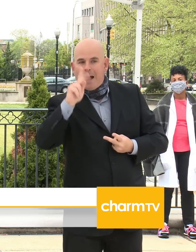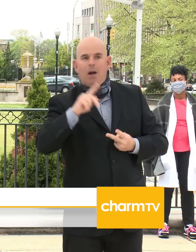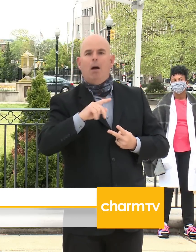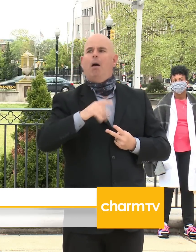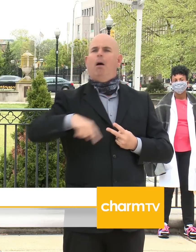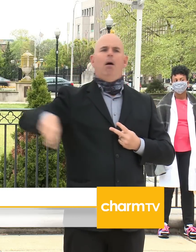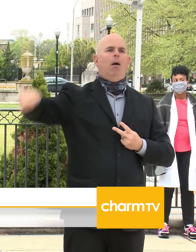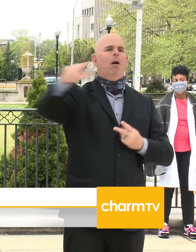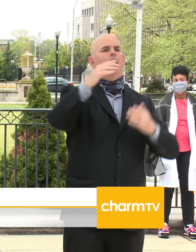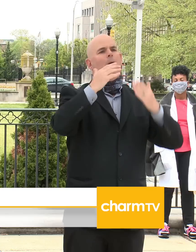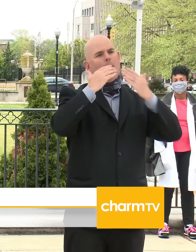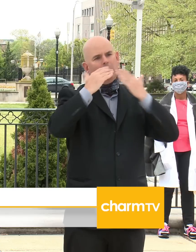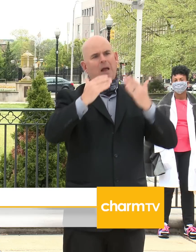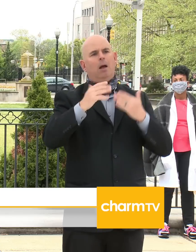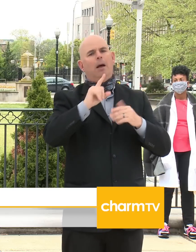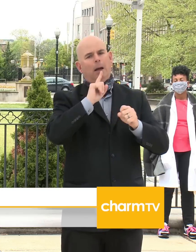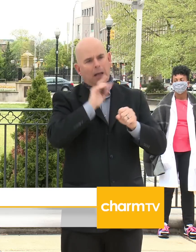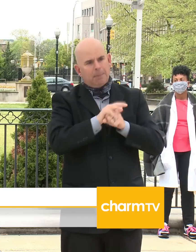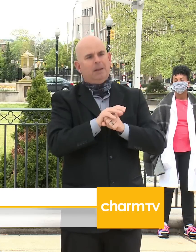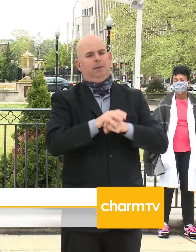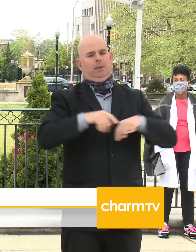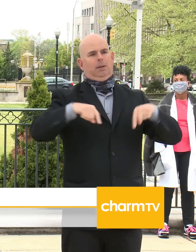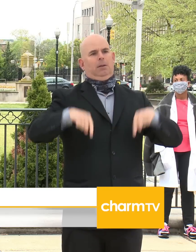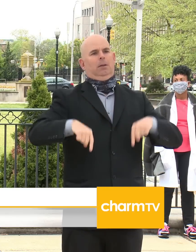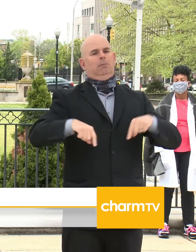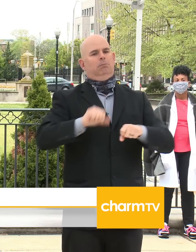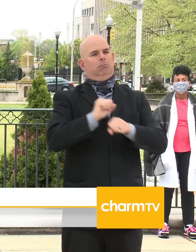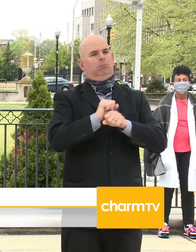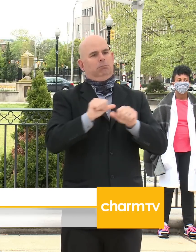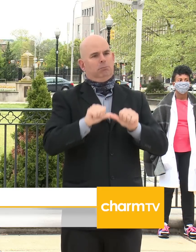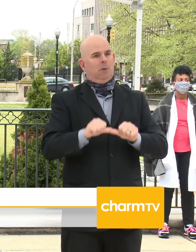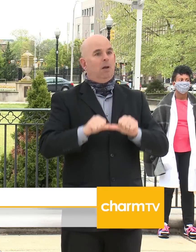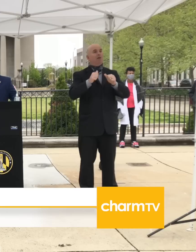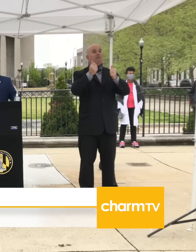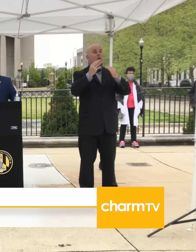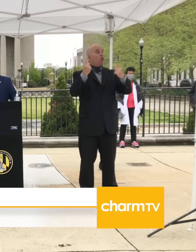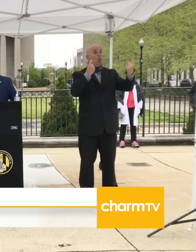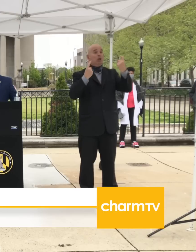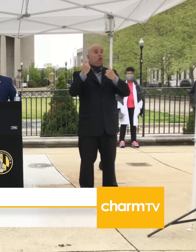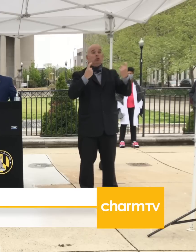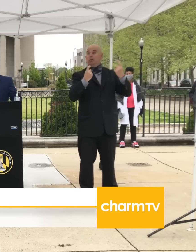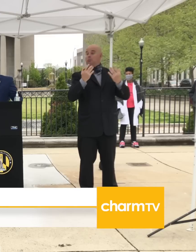work on behalf of the residents of Baltimore. We'll now take a few questions.